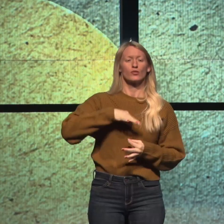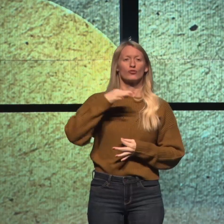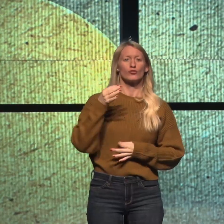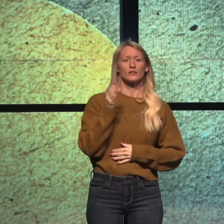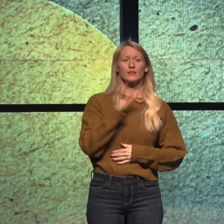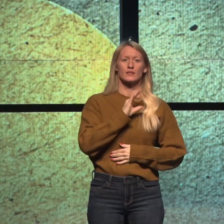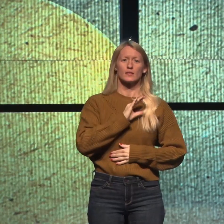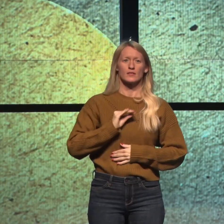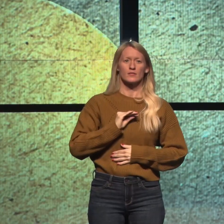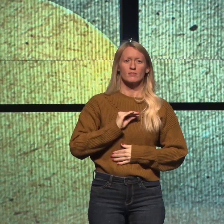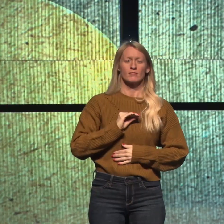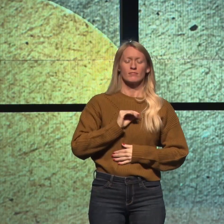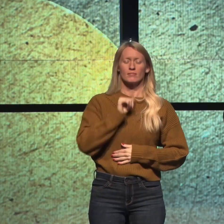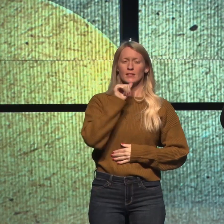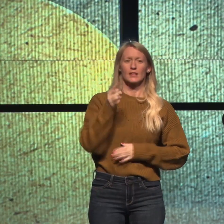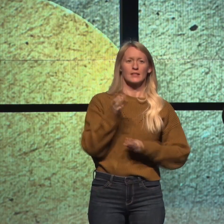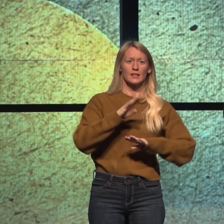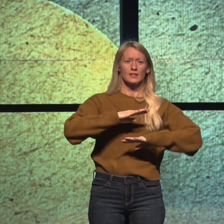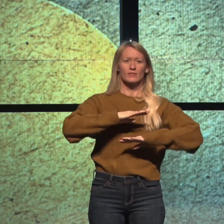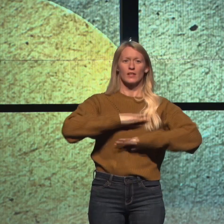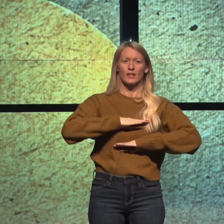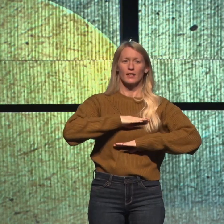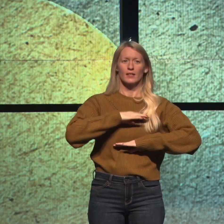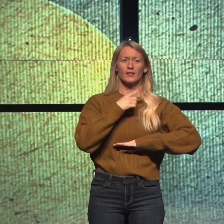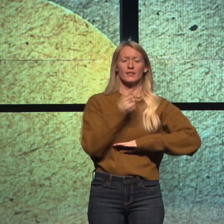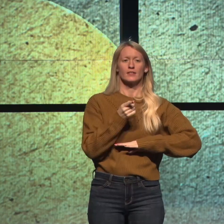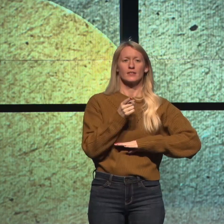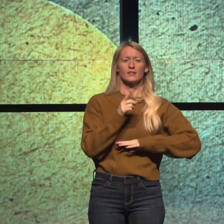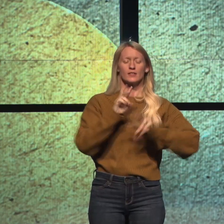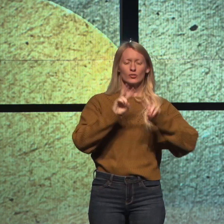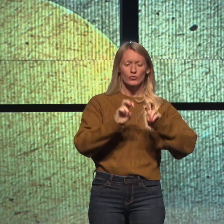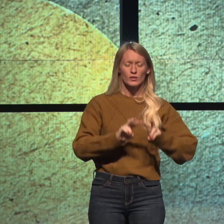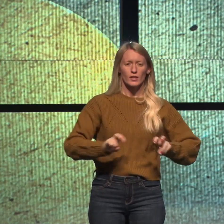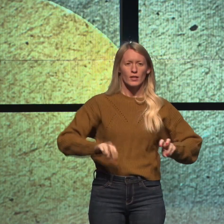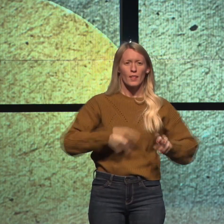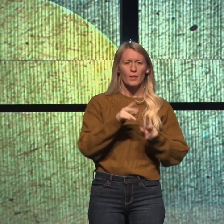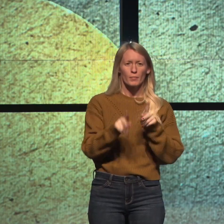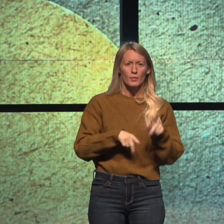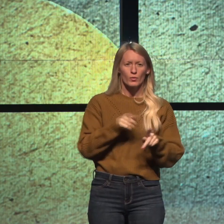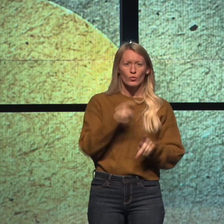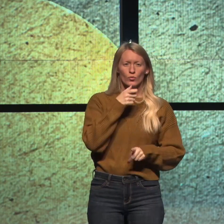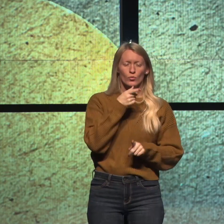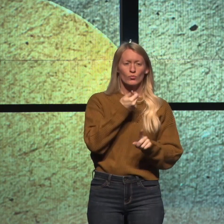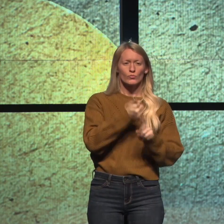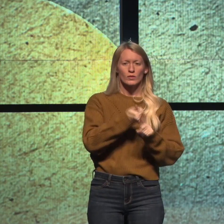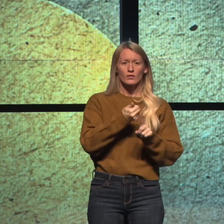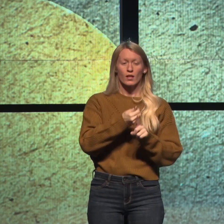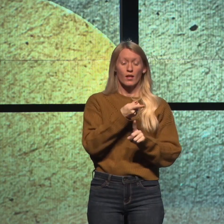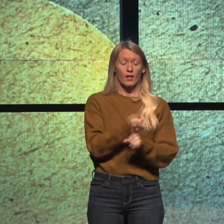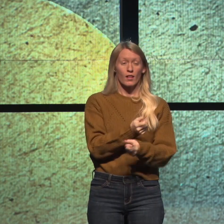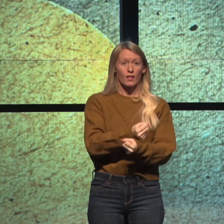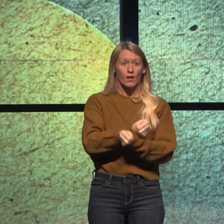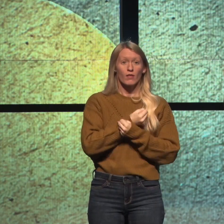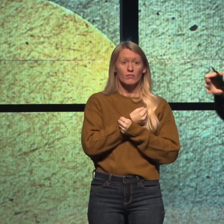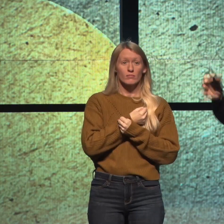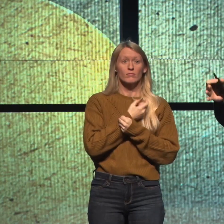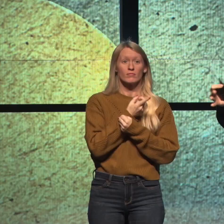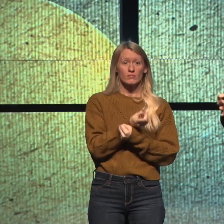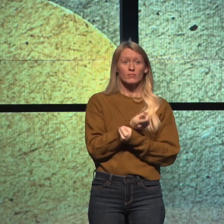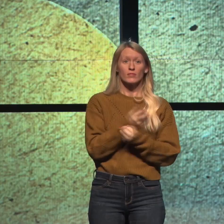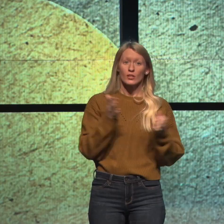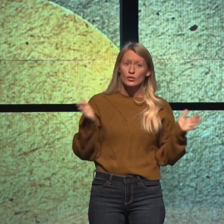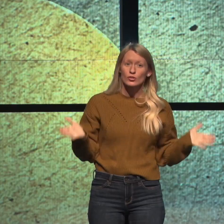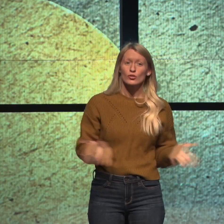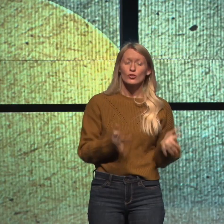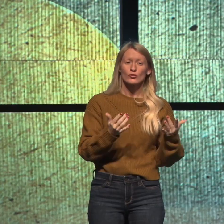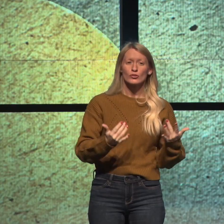the deconstructing, and the people who love them. And to help them and to encourage them and to inspire them to follow the peacemaking